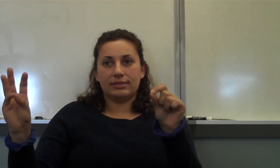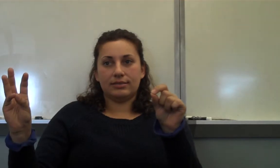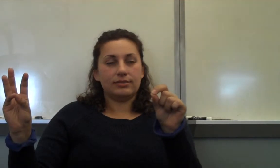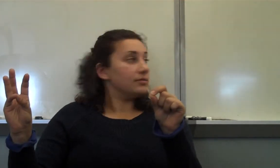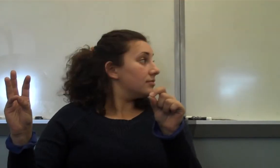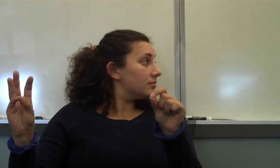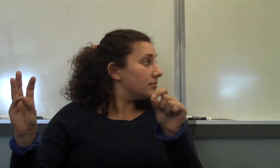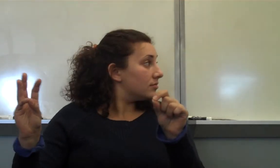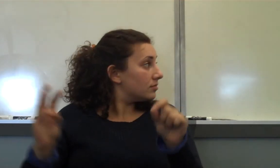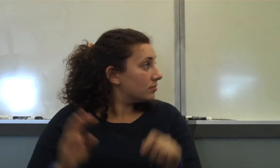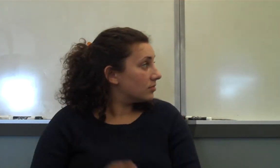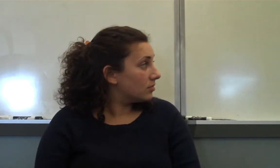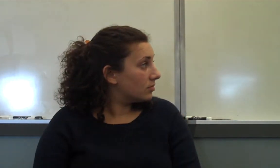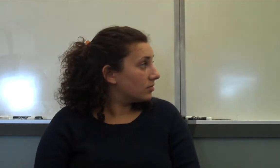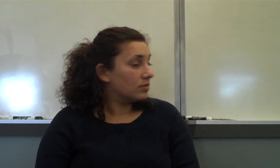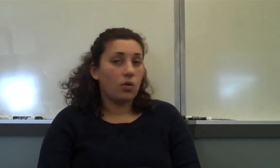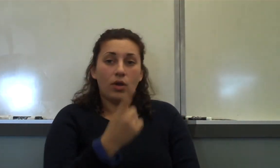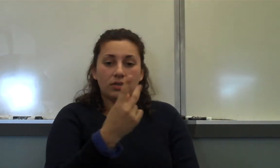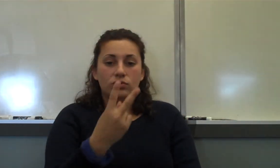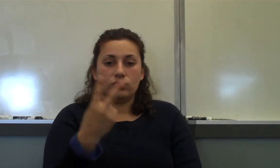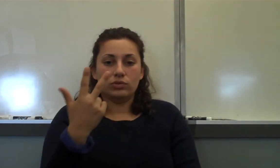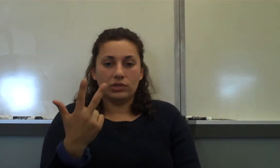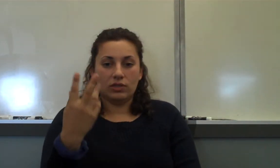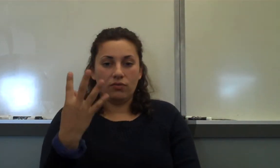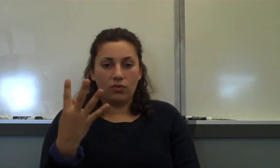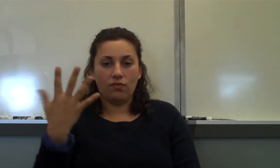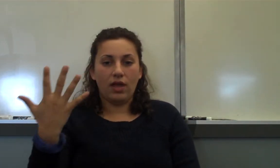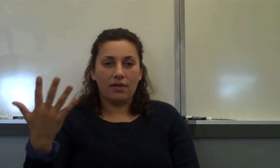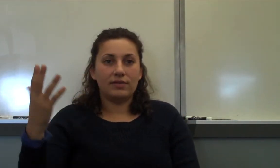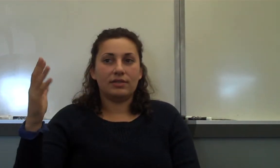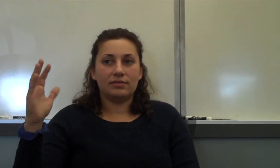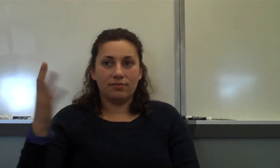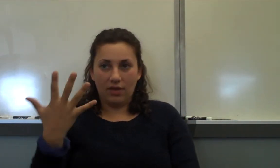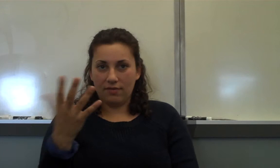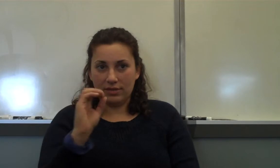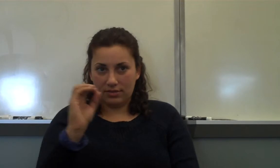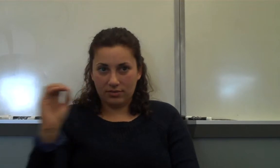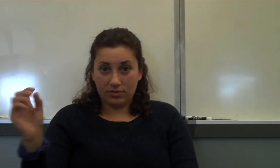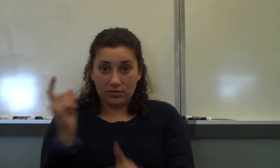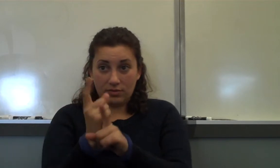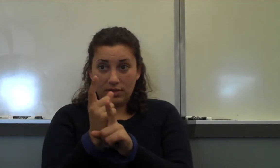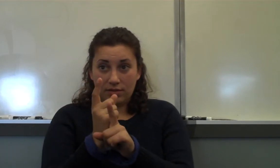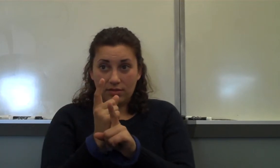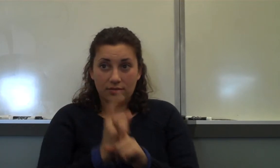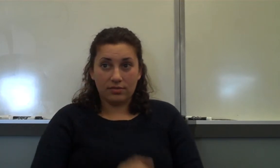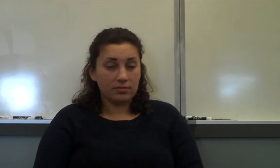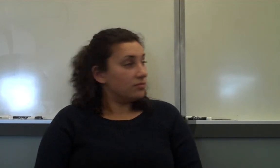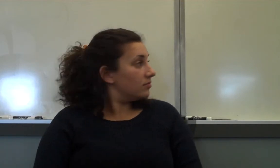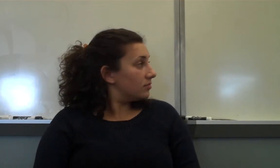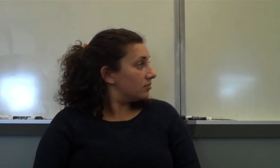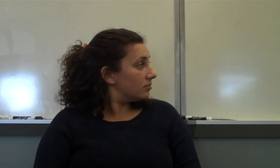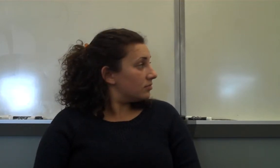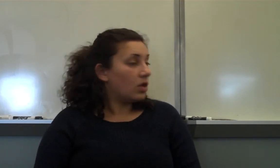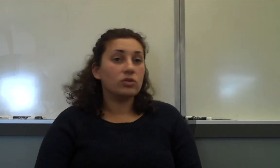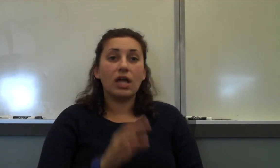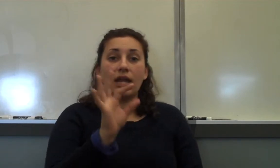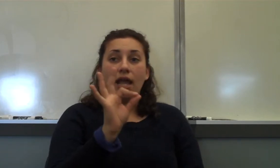there. 1, 2, 3, 4, 5 zeros. Okay, so that's 92,900,000